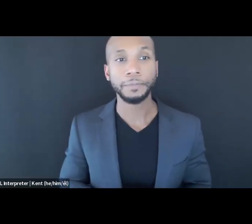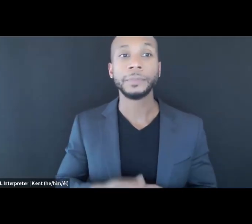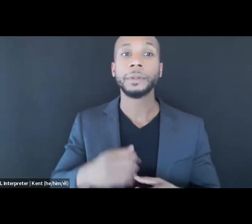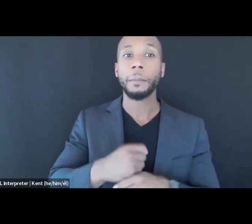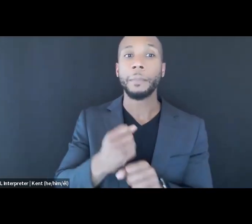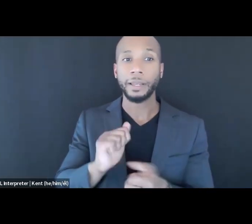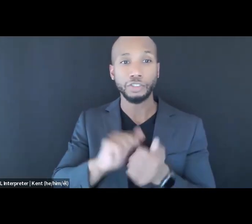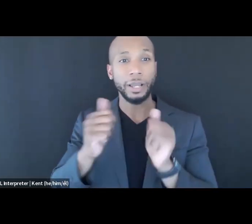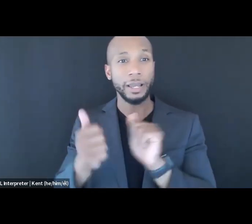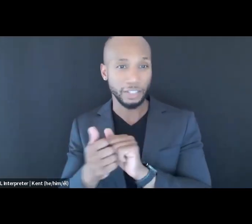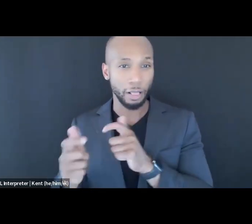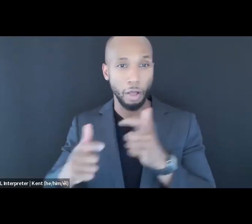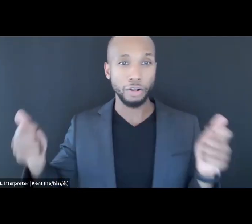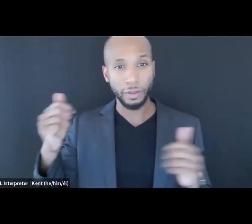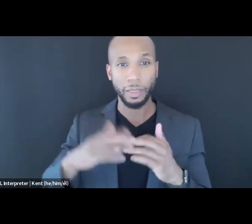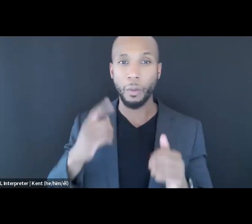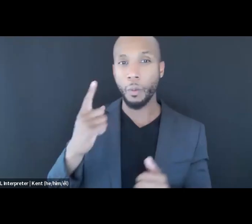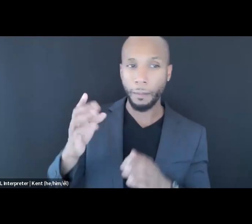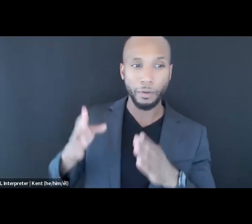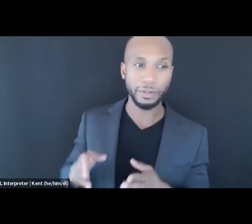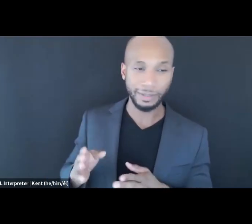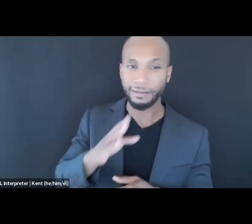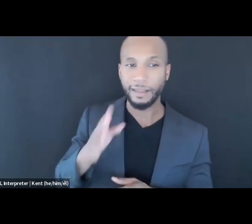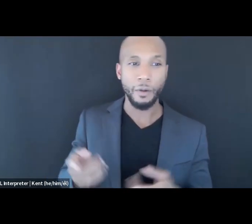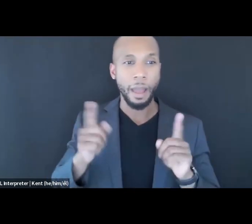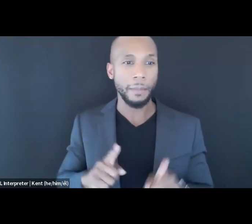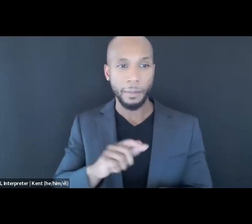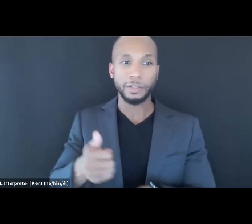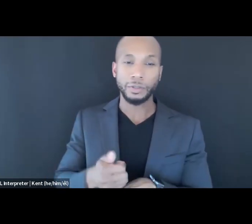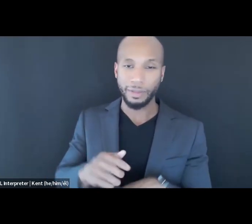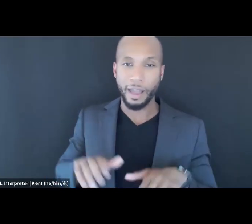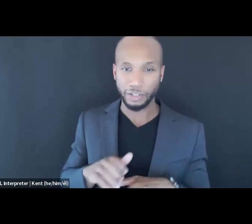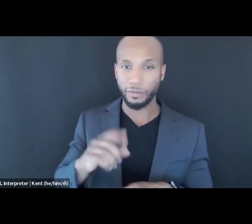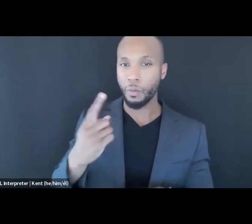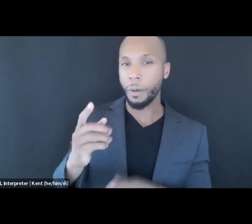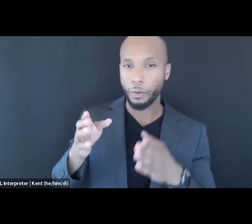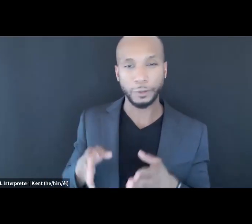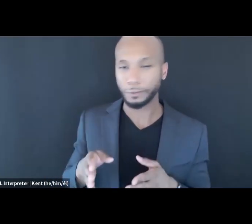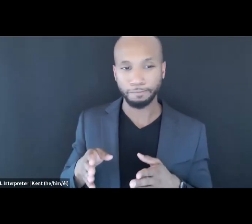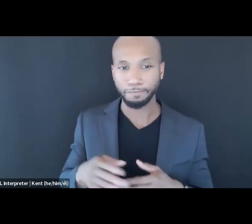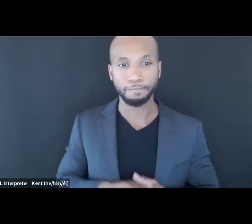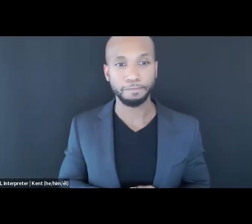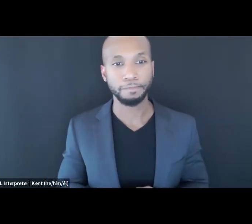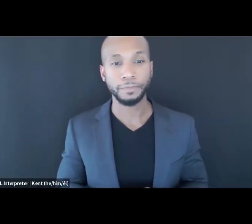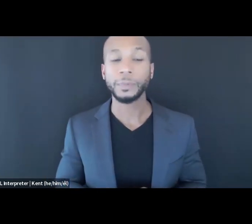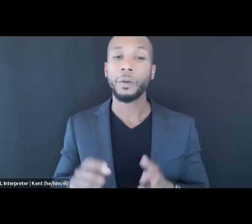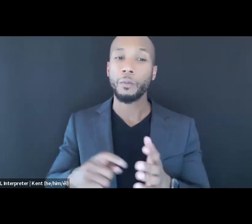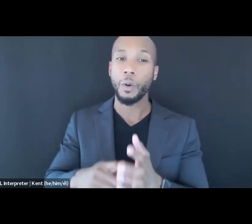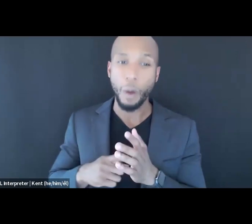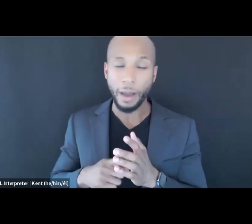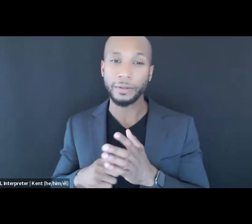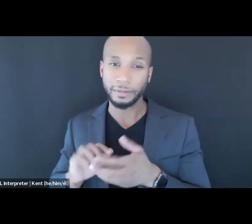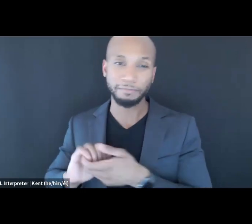Creating change that is larger than one person never takes place based on the actions of one person. It takes